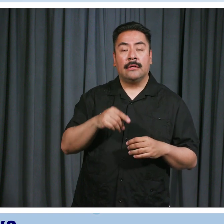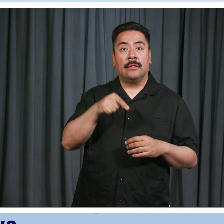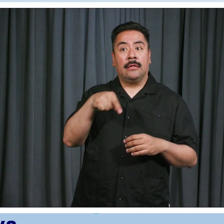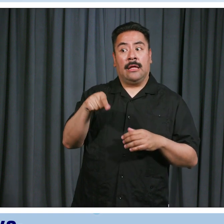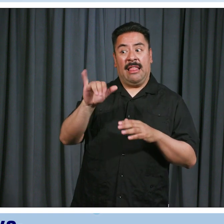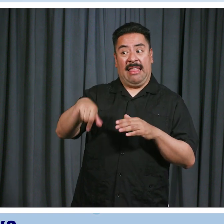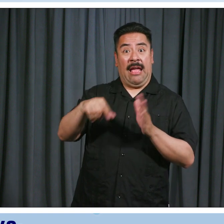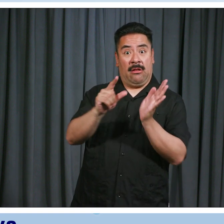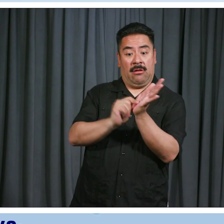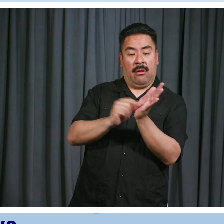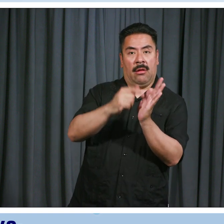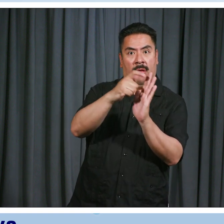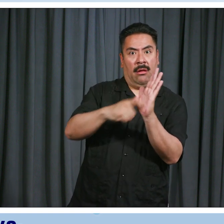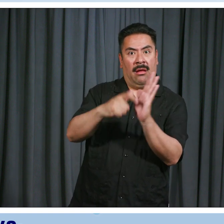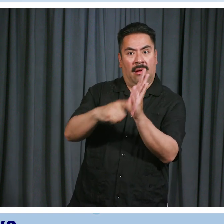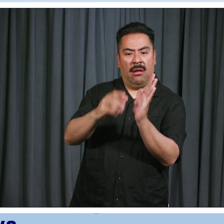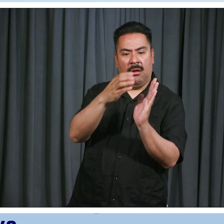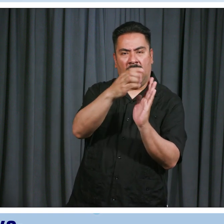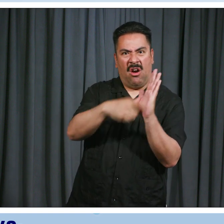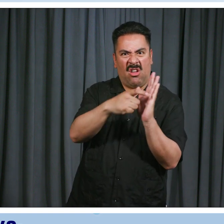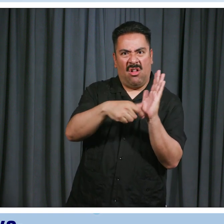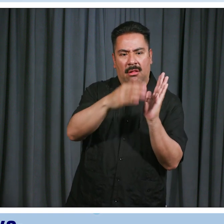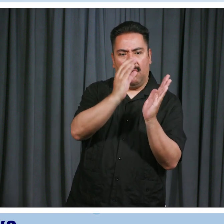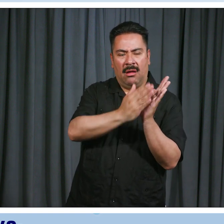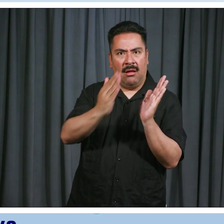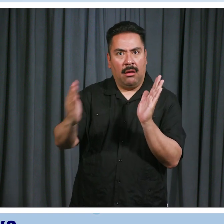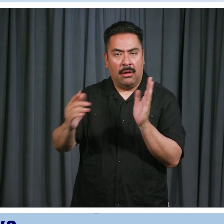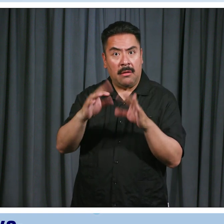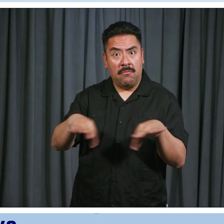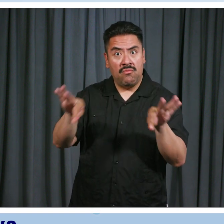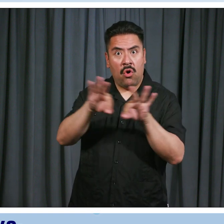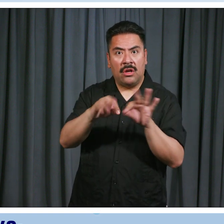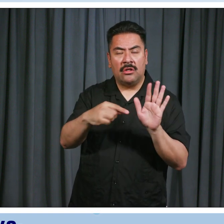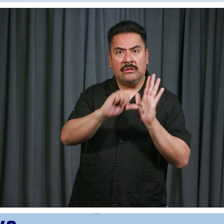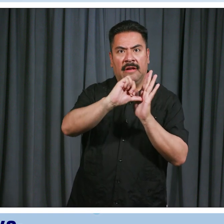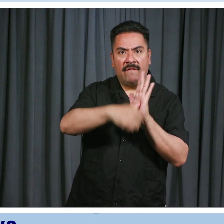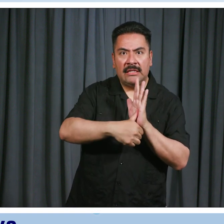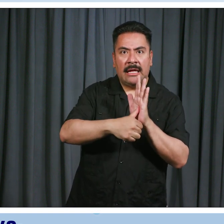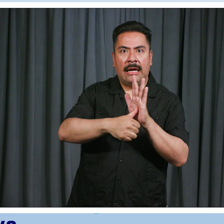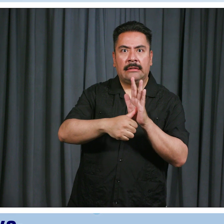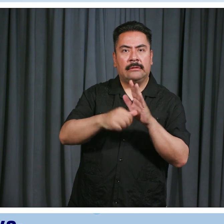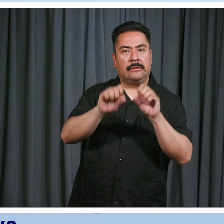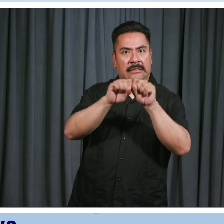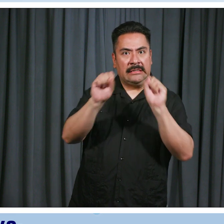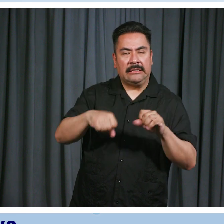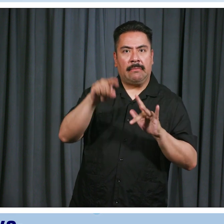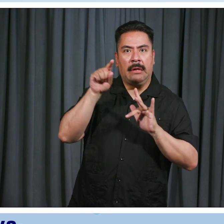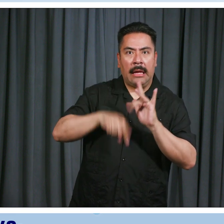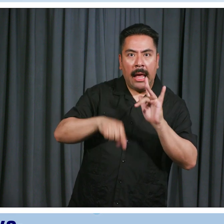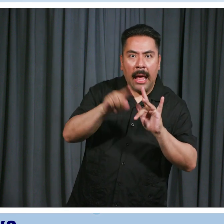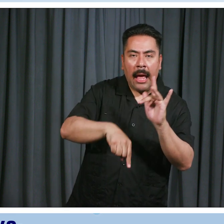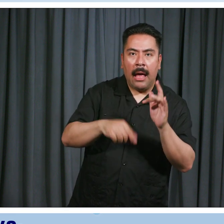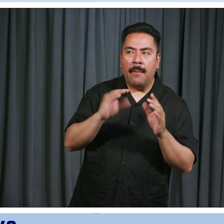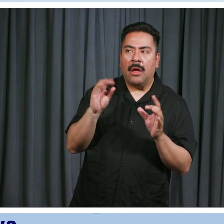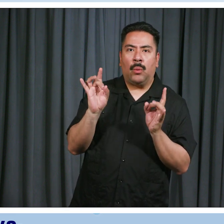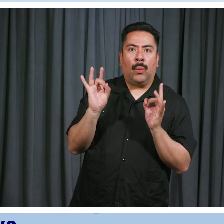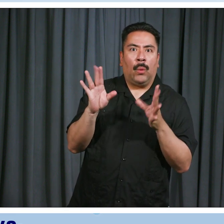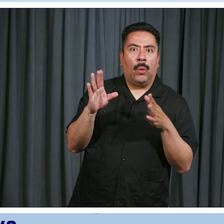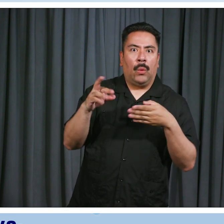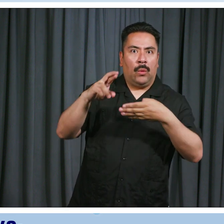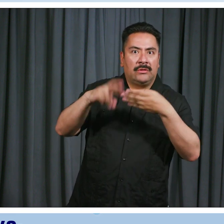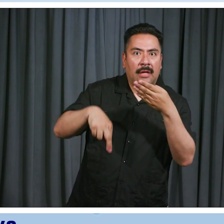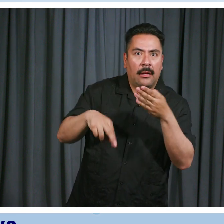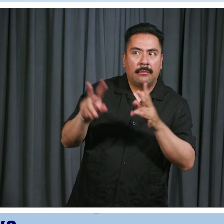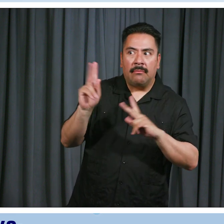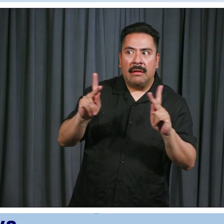important, it certainly highlights like the significant gaps in our system and horrific outcomes that happen when